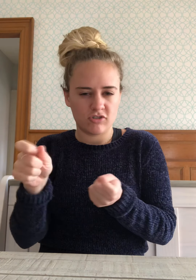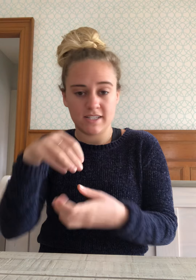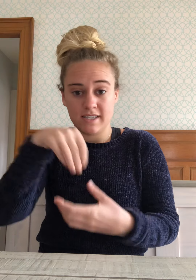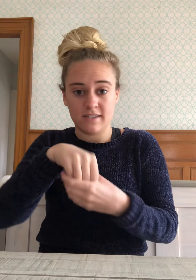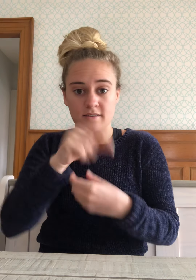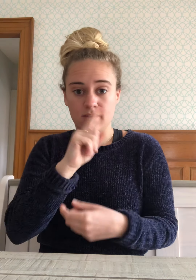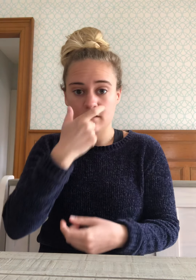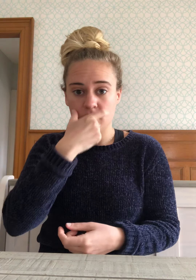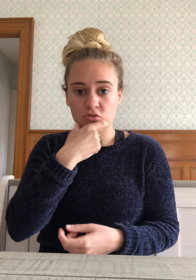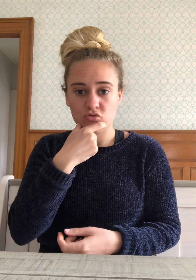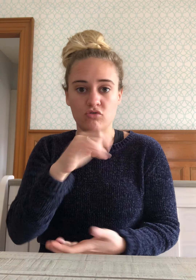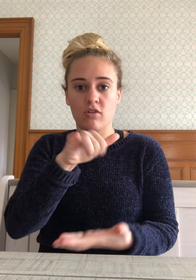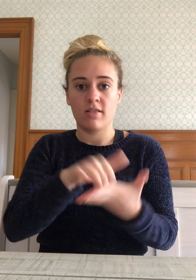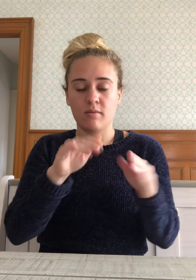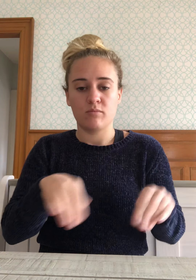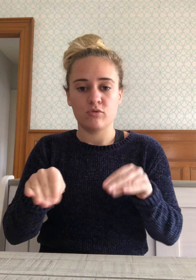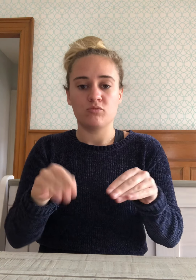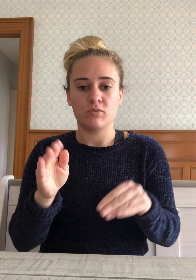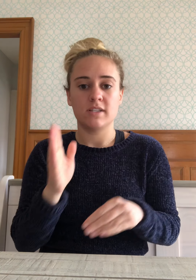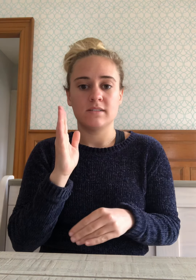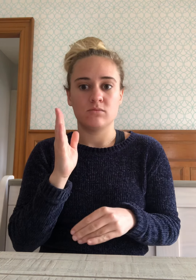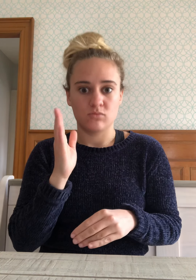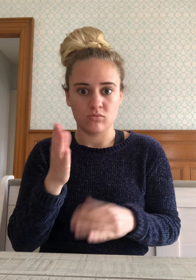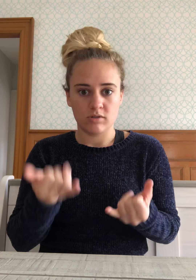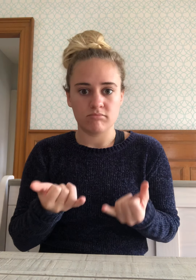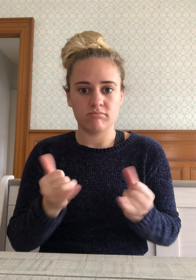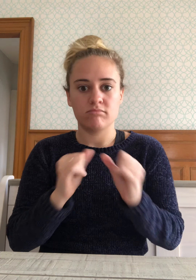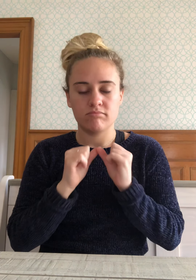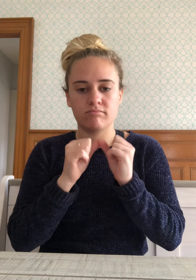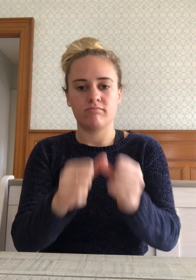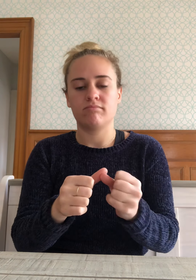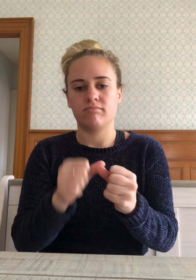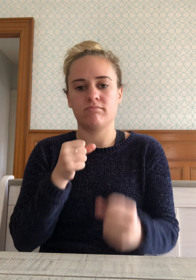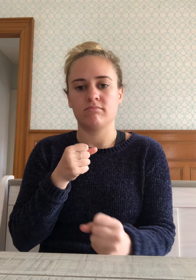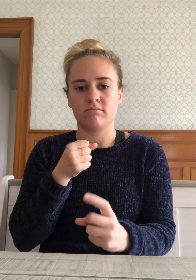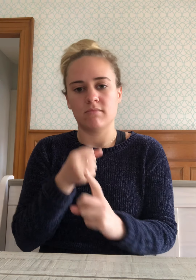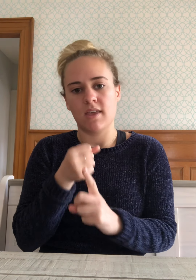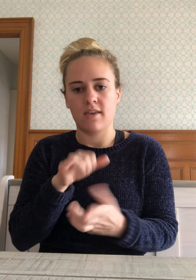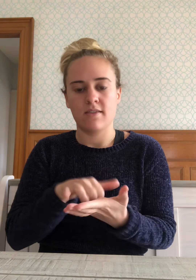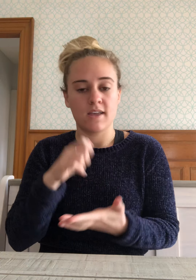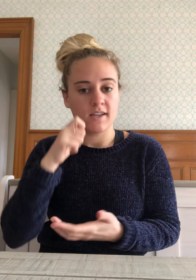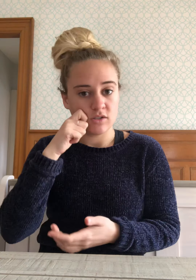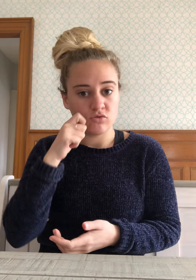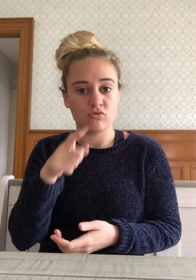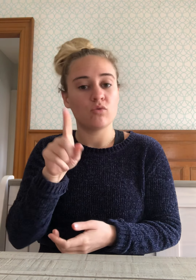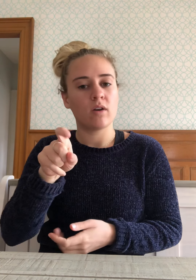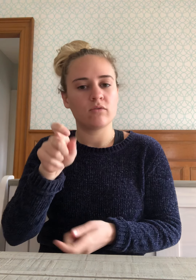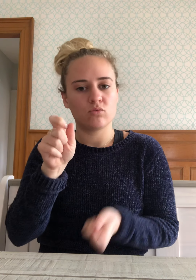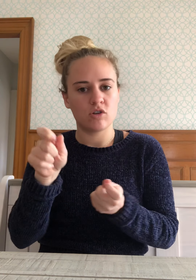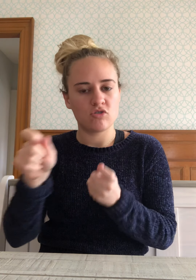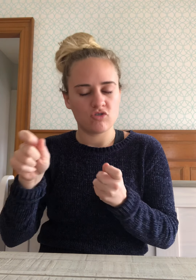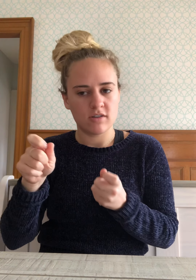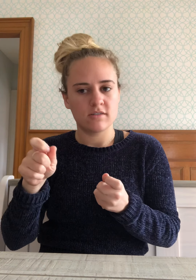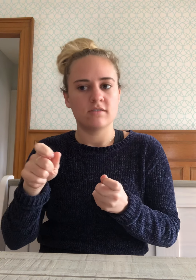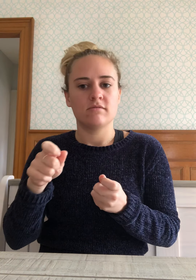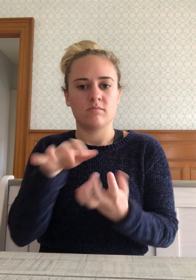have the denture hitting the tissue. And that's the source of the soreness. So you have to adjust the occlusion to get it. There are other